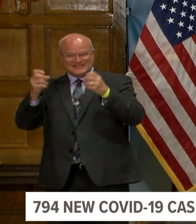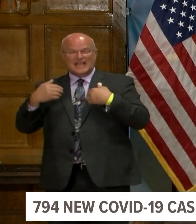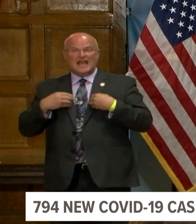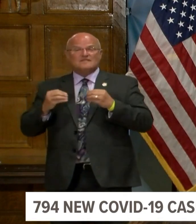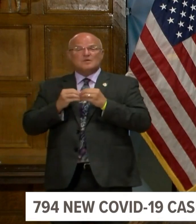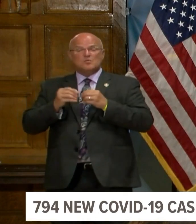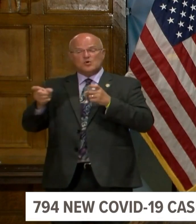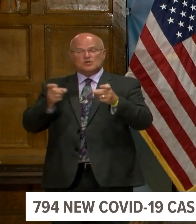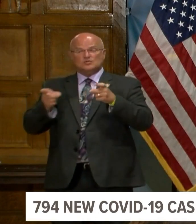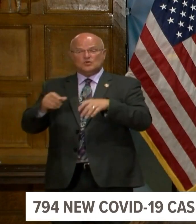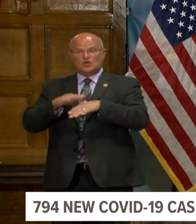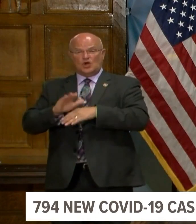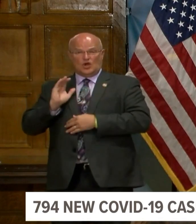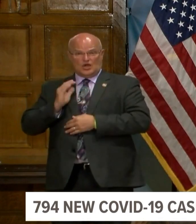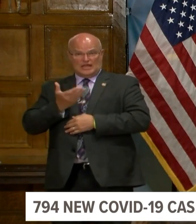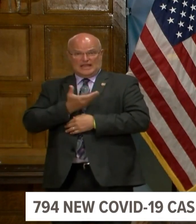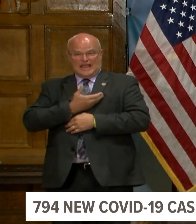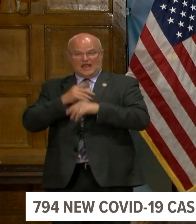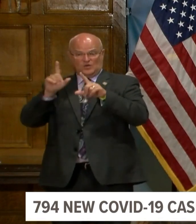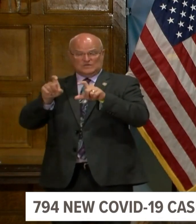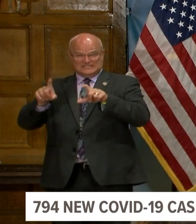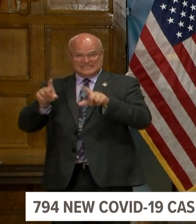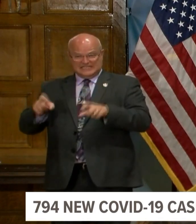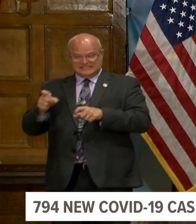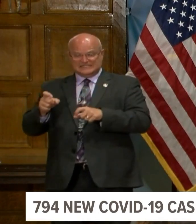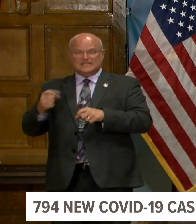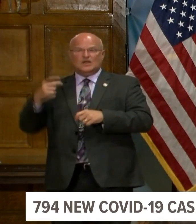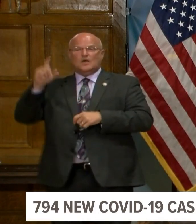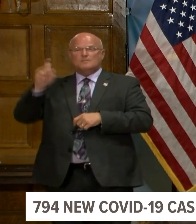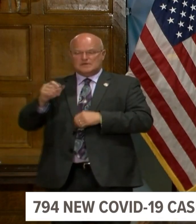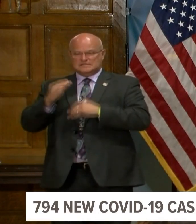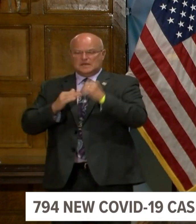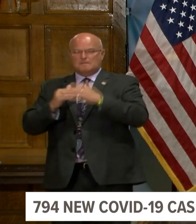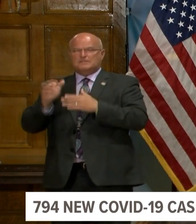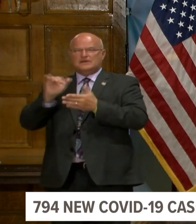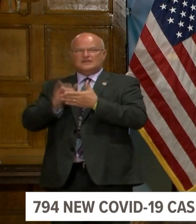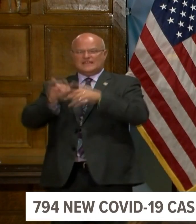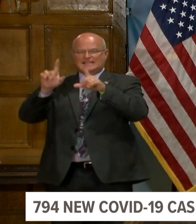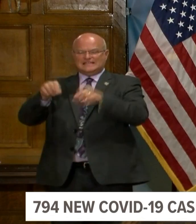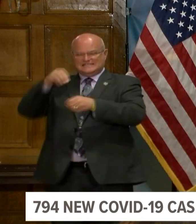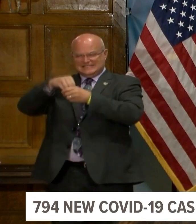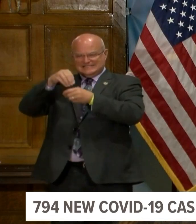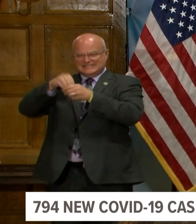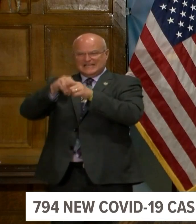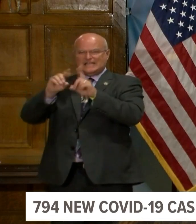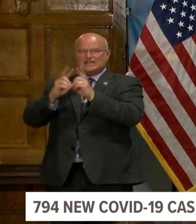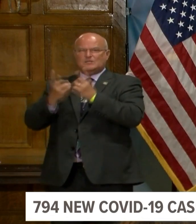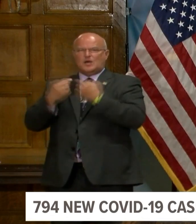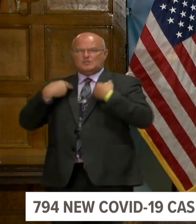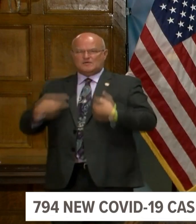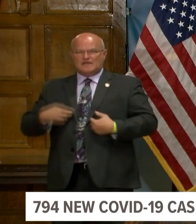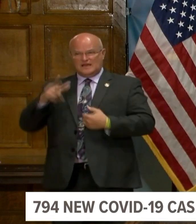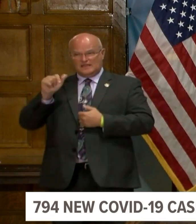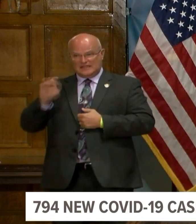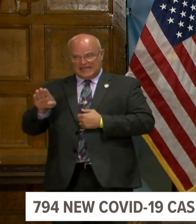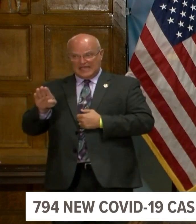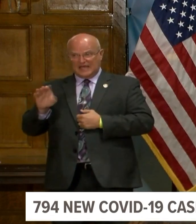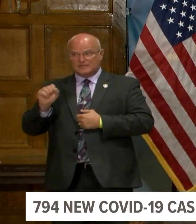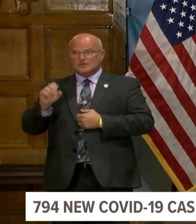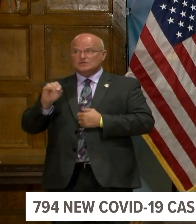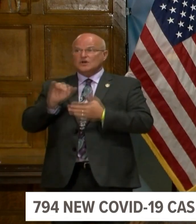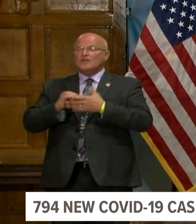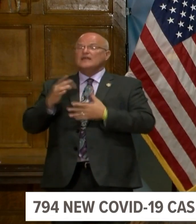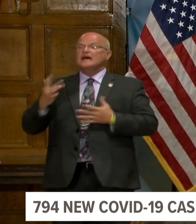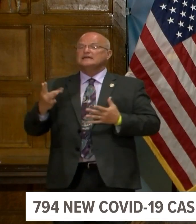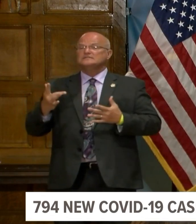have more control over our destiny and our testing, we have to build that capacity within our Department of Health lab. And so